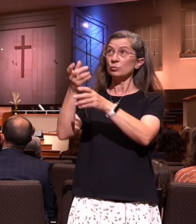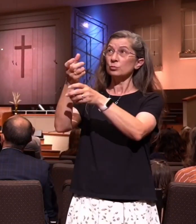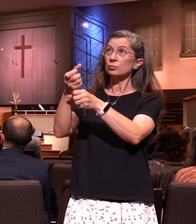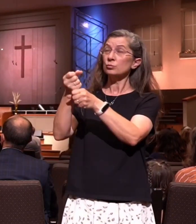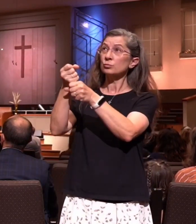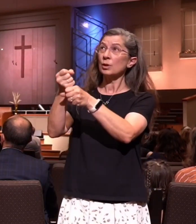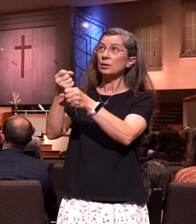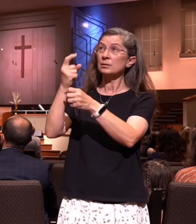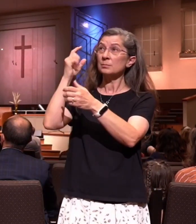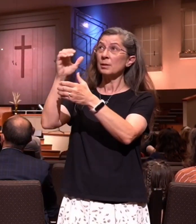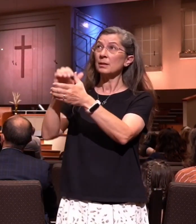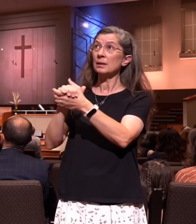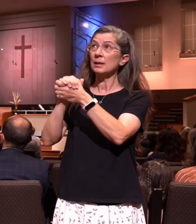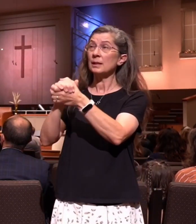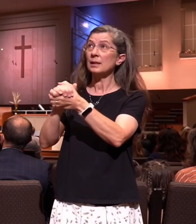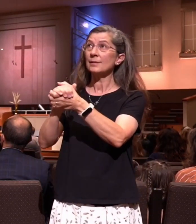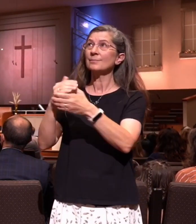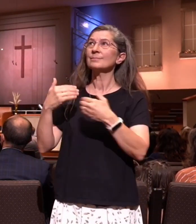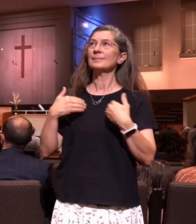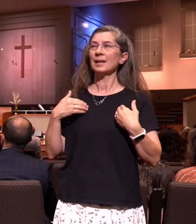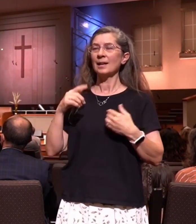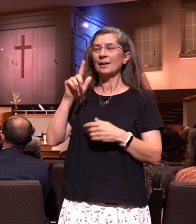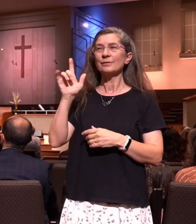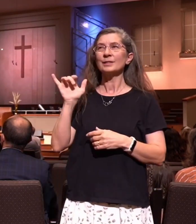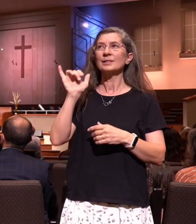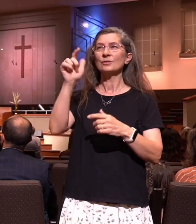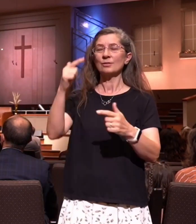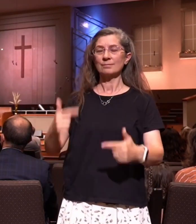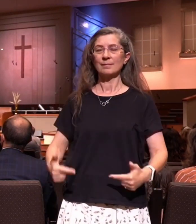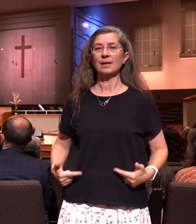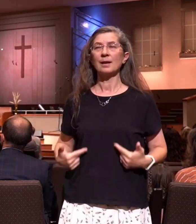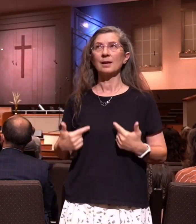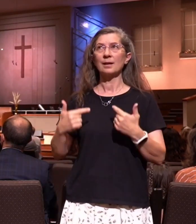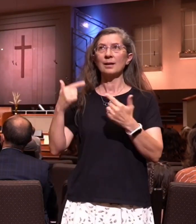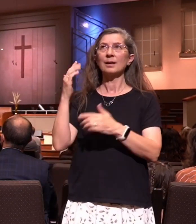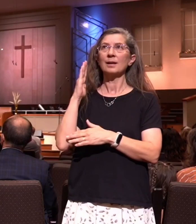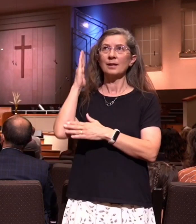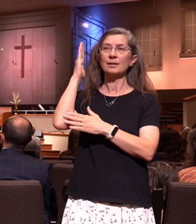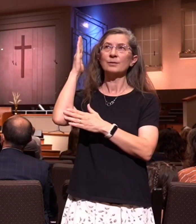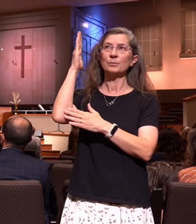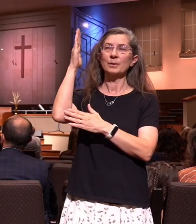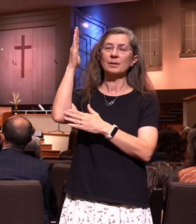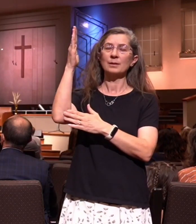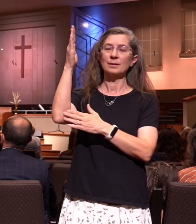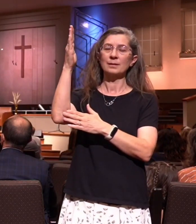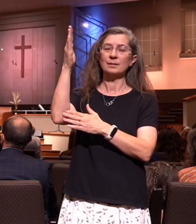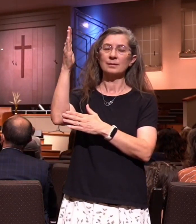bridge from earth to eternity.